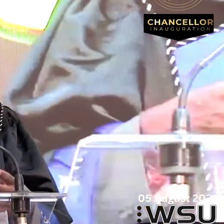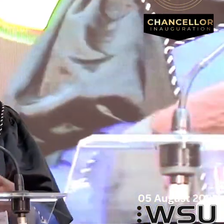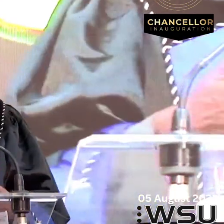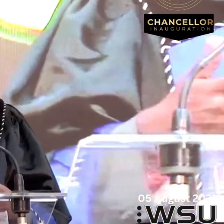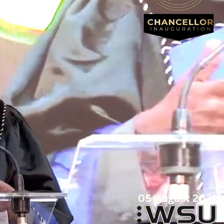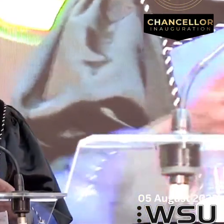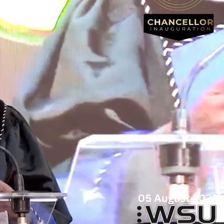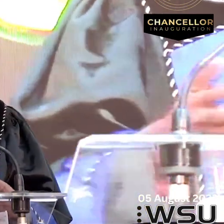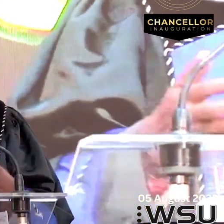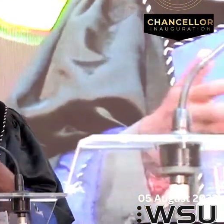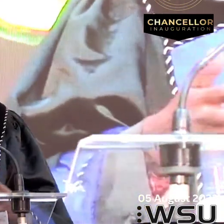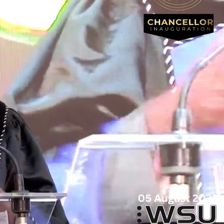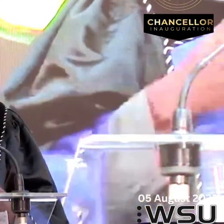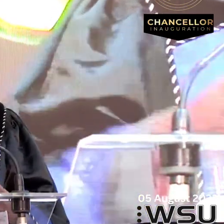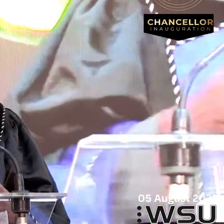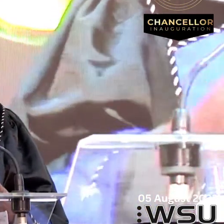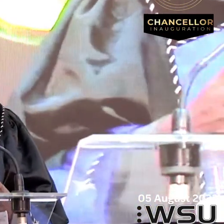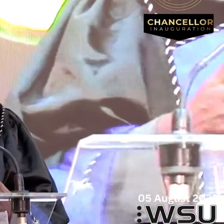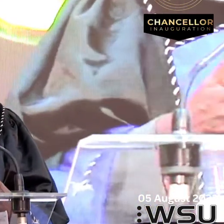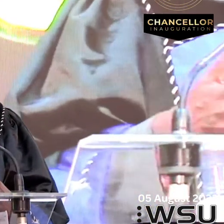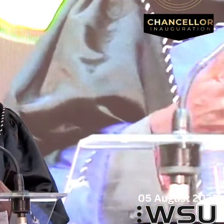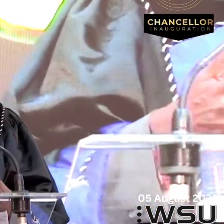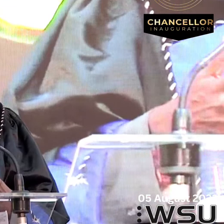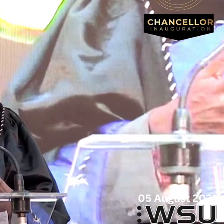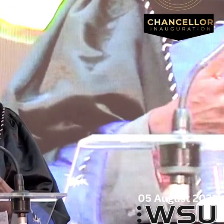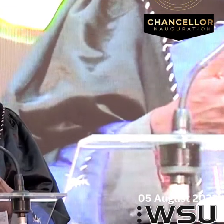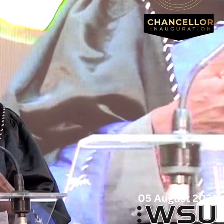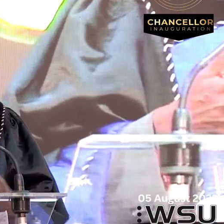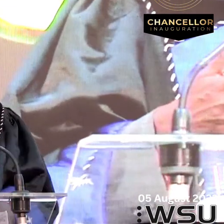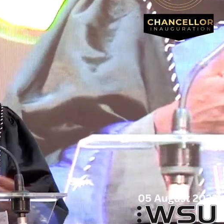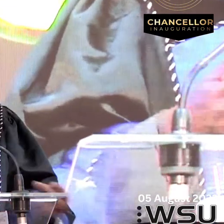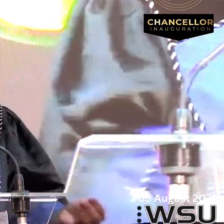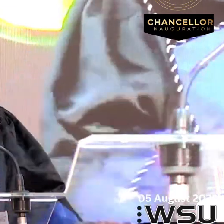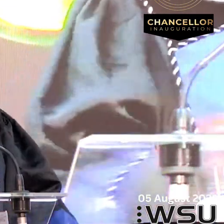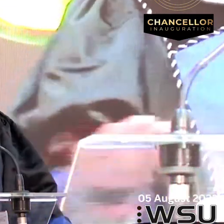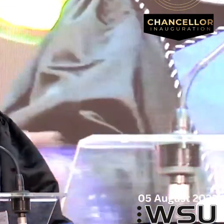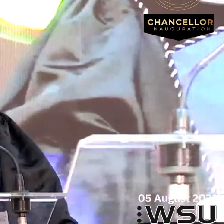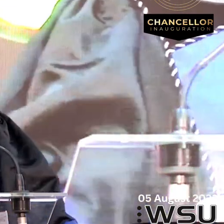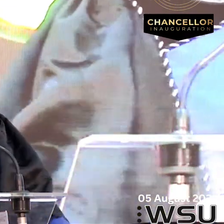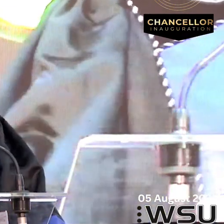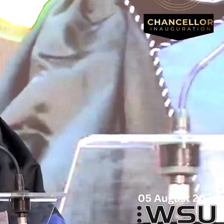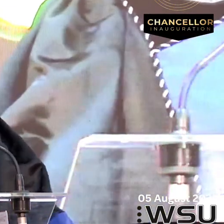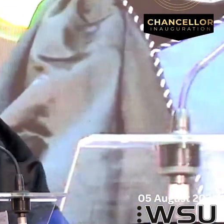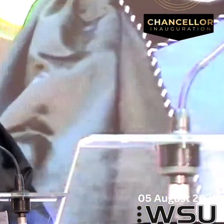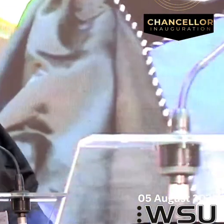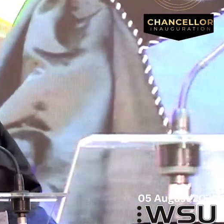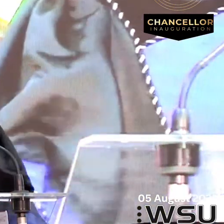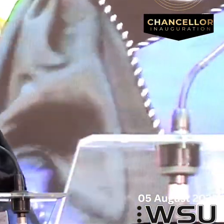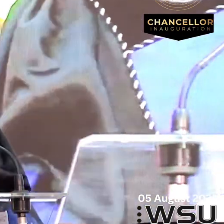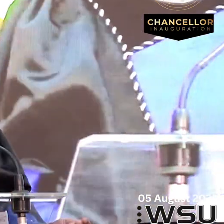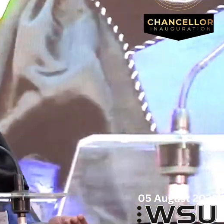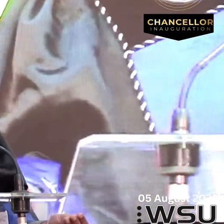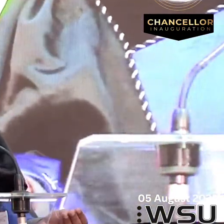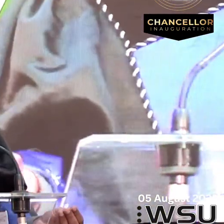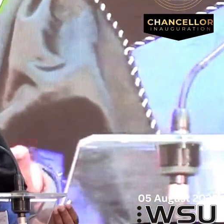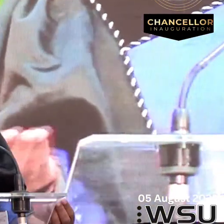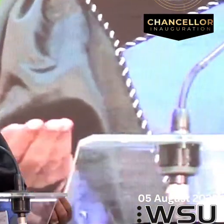it's a word, eti umlaza, it does not mean dirty from umhlaba.